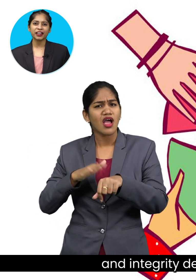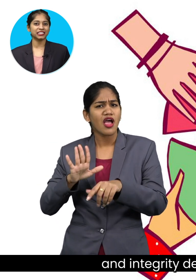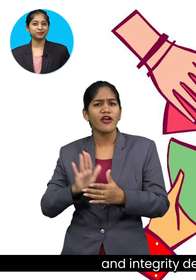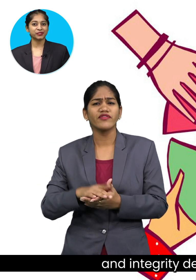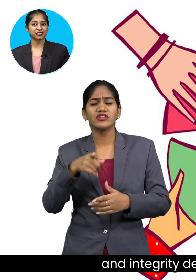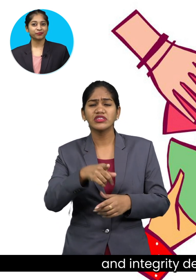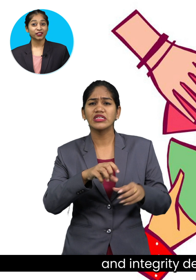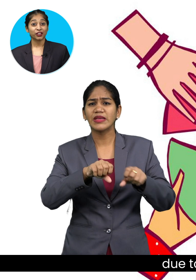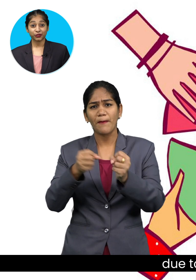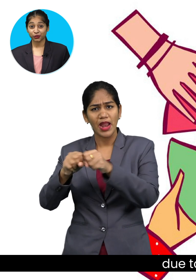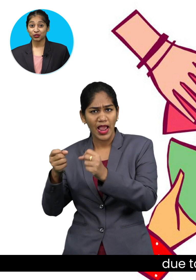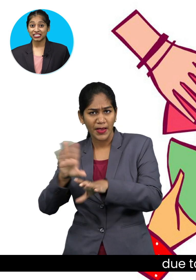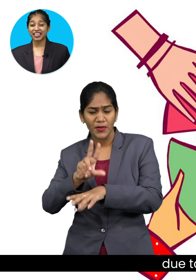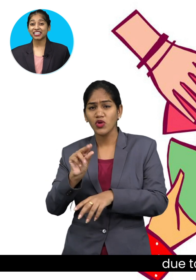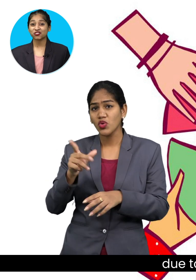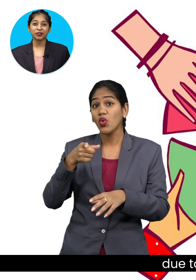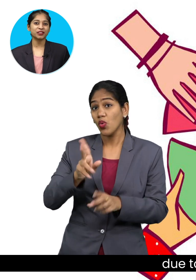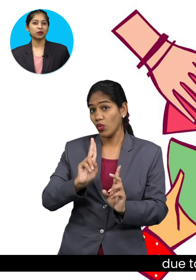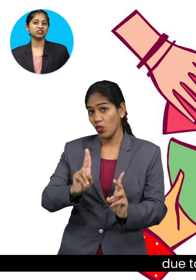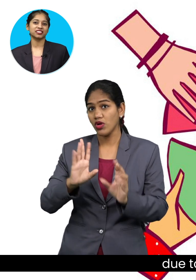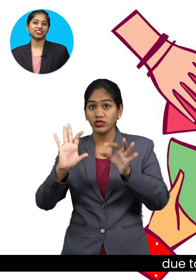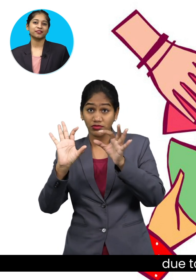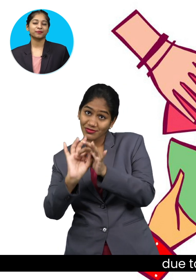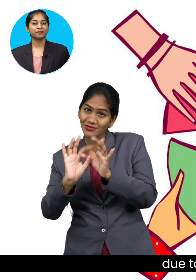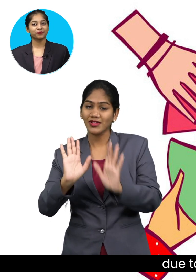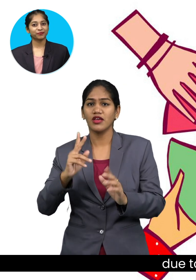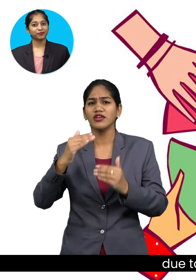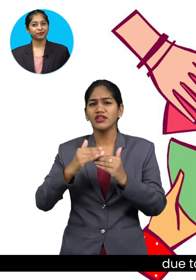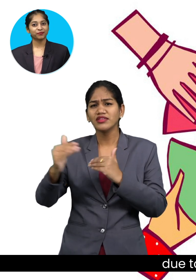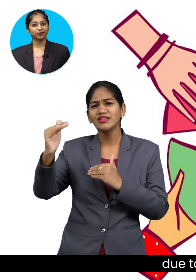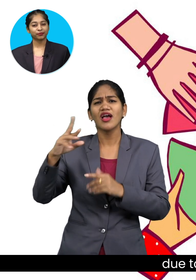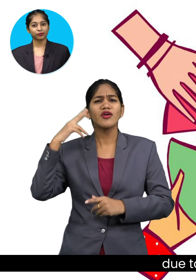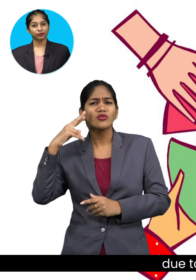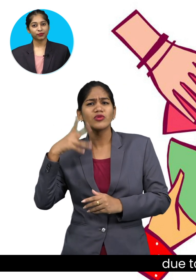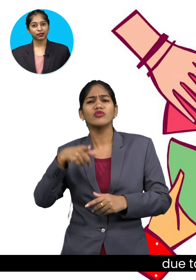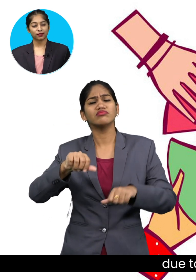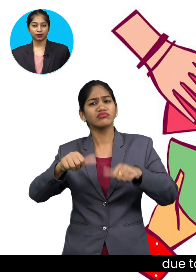potential breakups due to its extreme diversity.